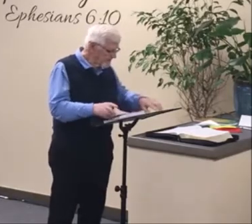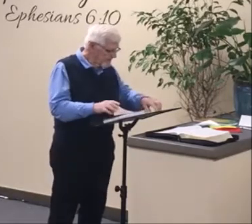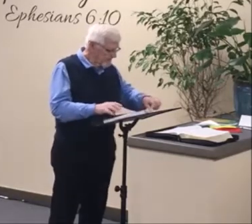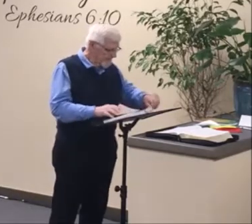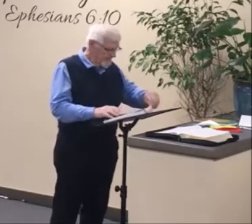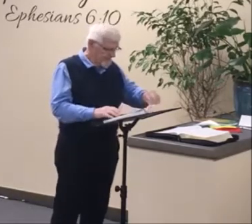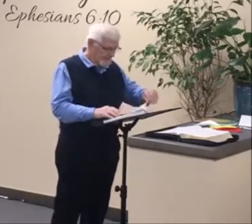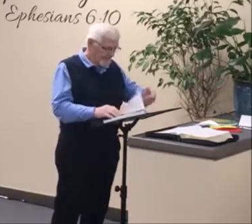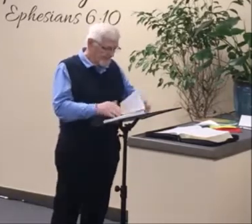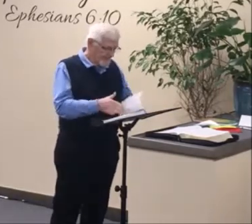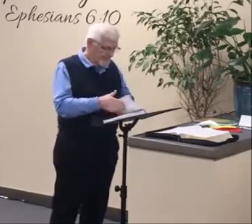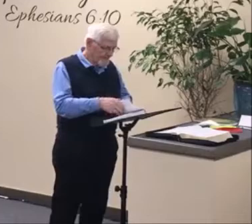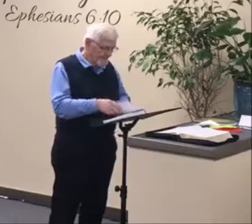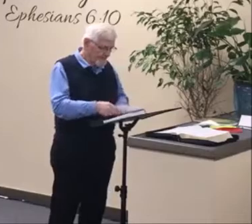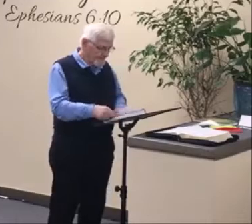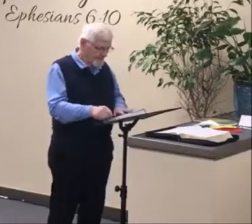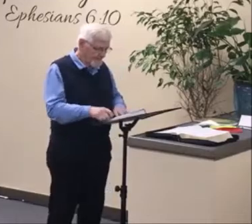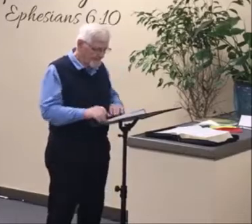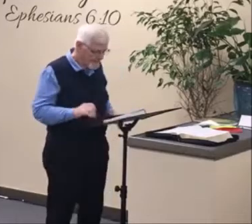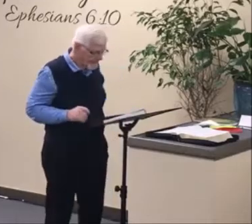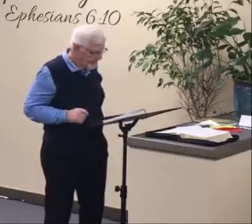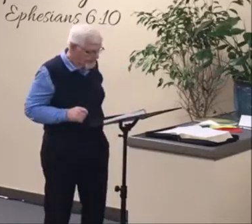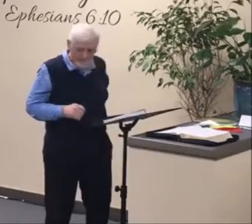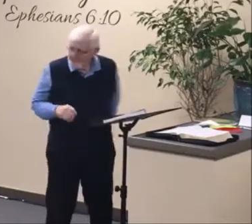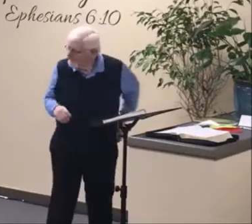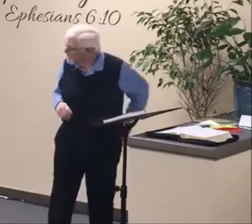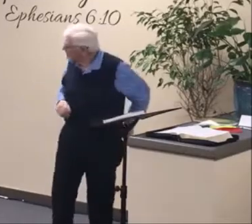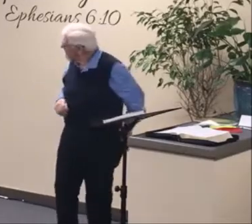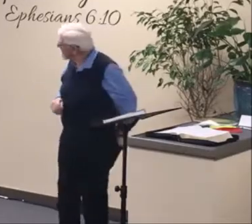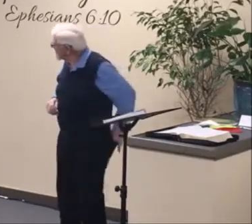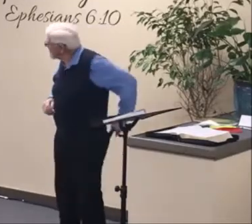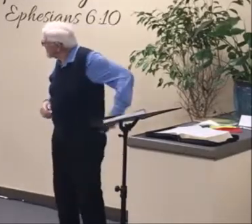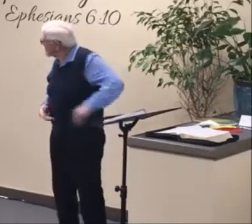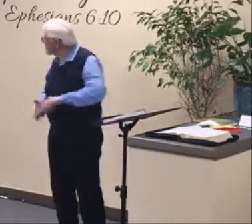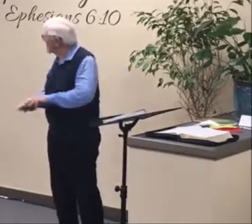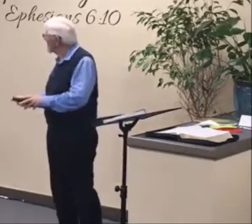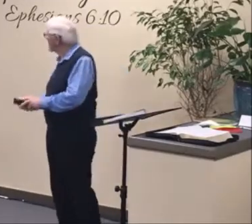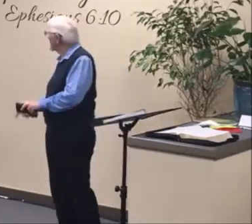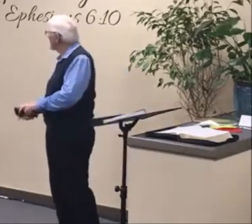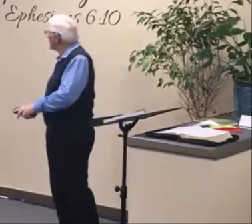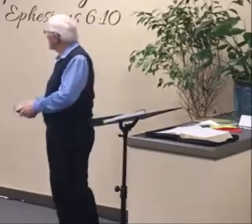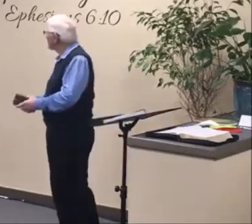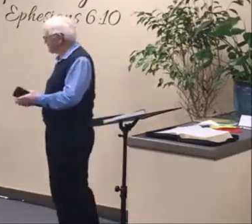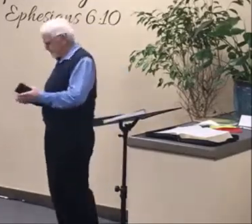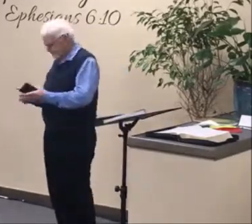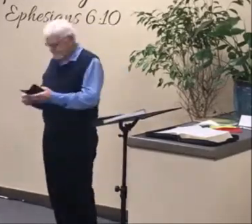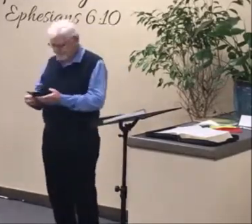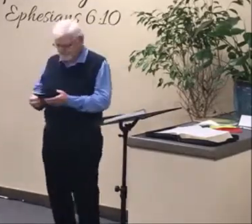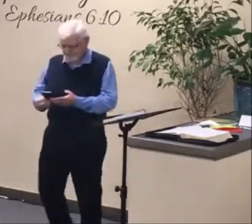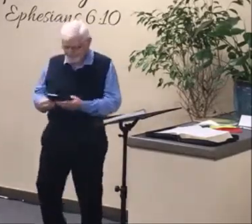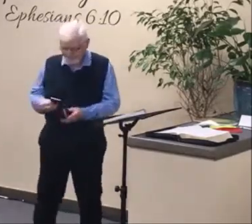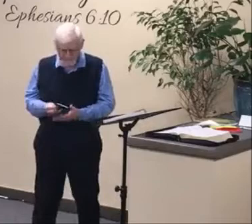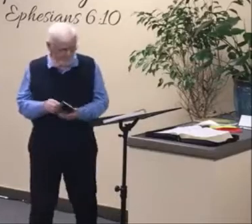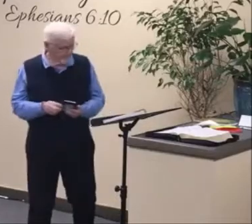Number 27. Let's stand and sing. I sing the mighty power of God. Number